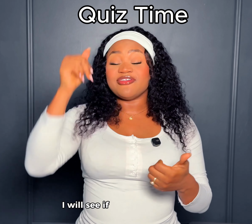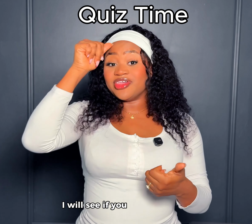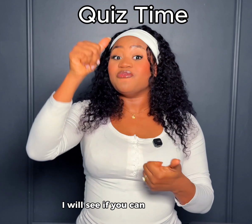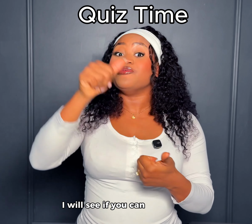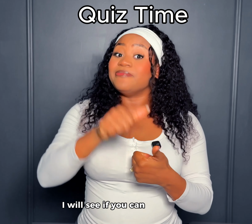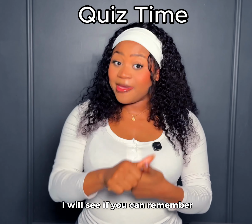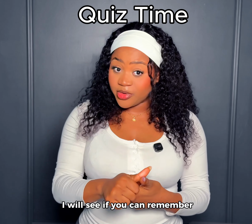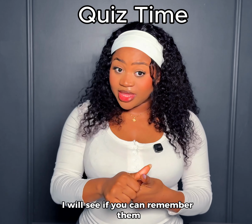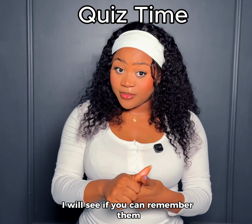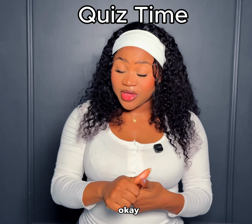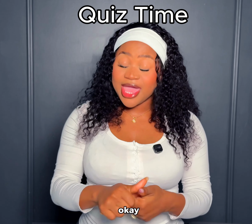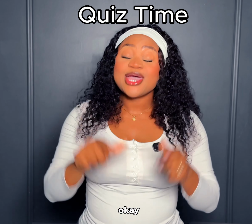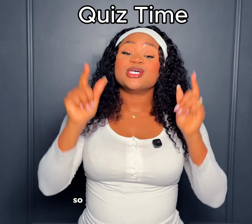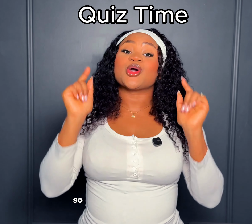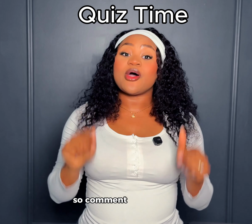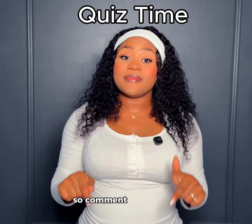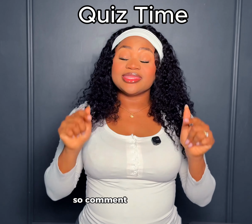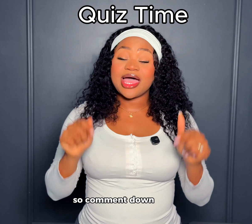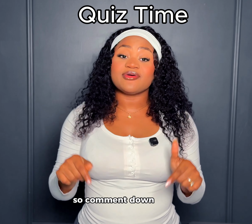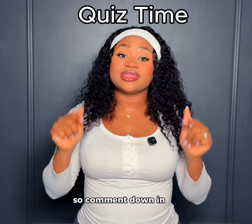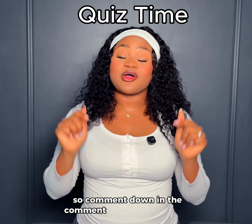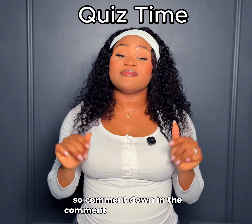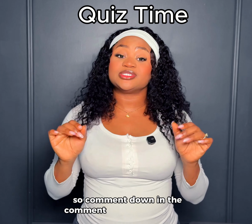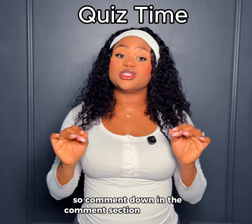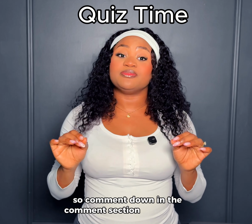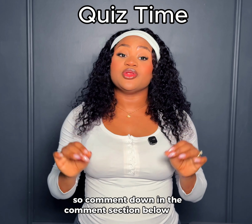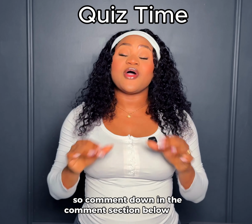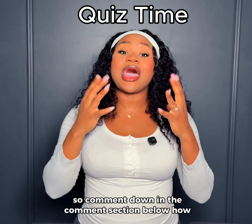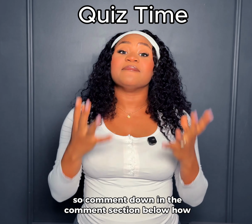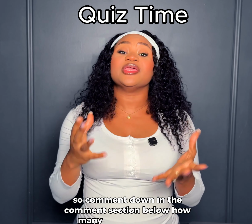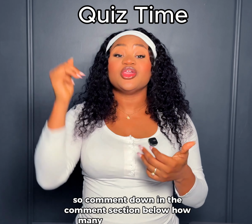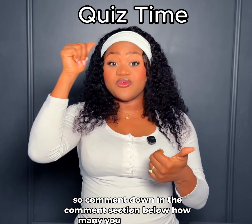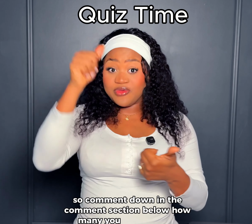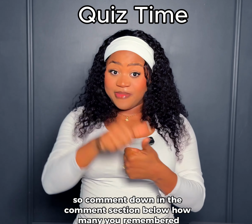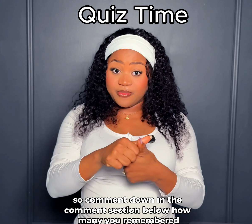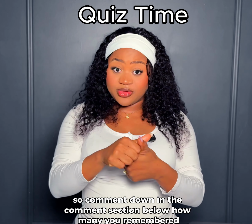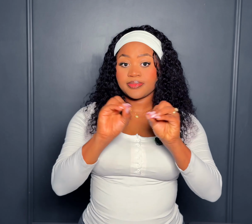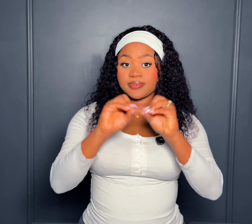you can remember them, okay? So comment down in the comment section below how many you remembered.